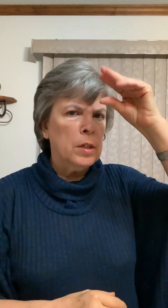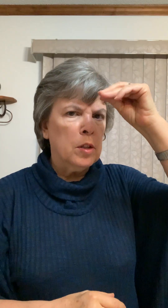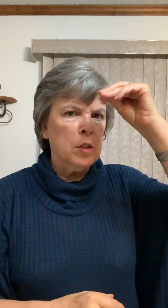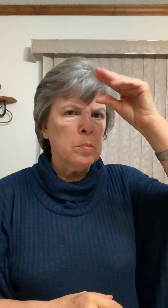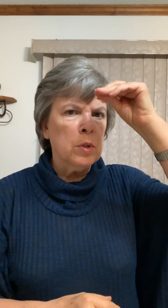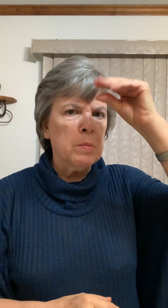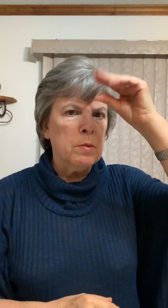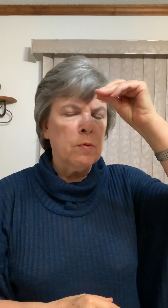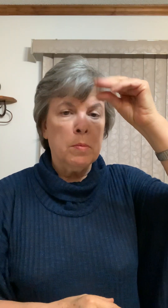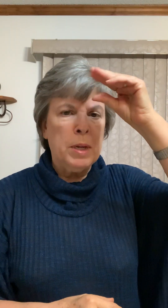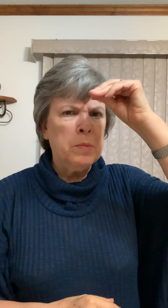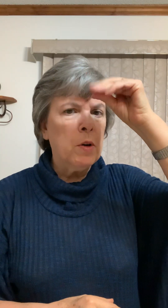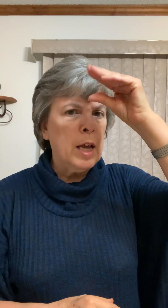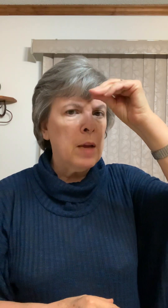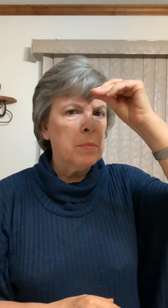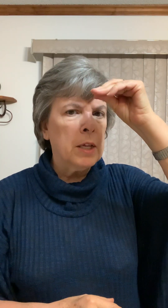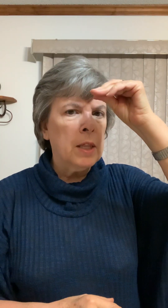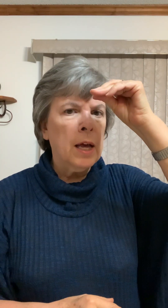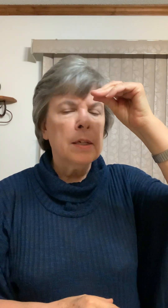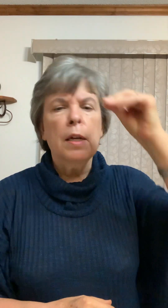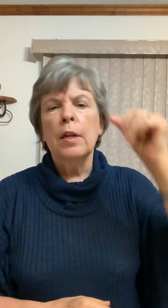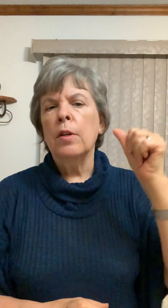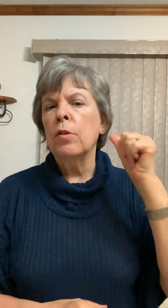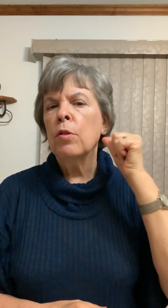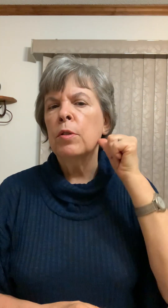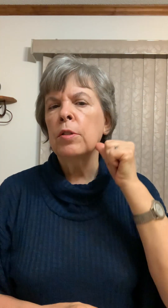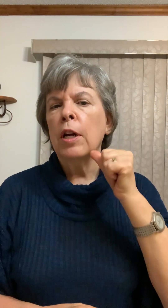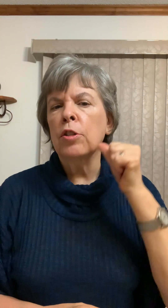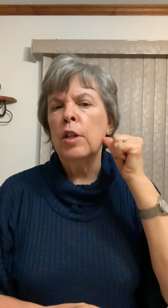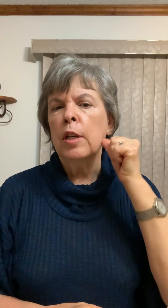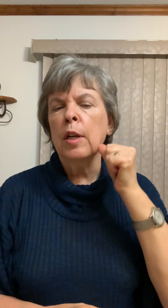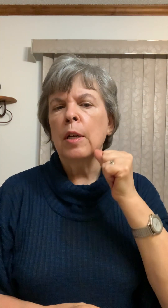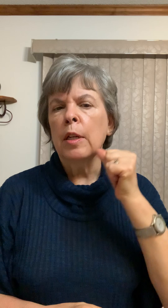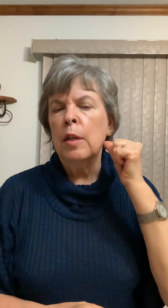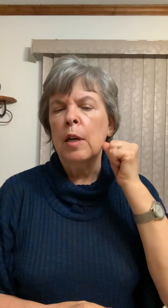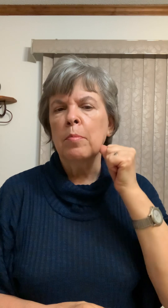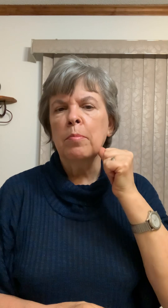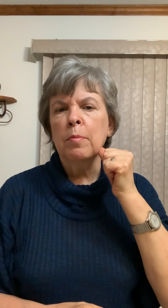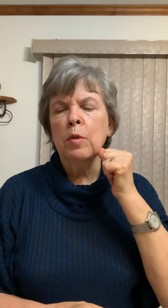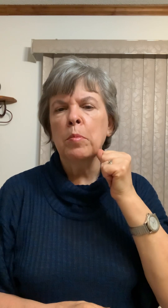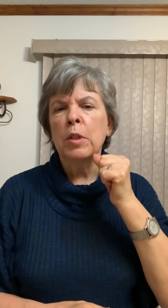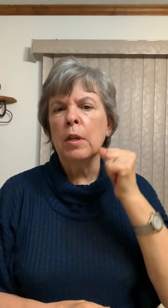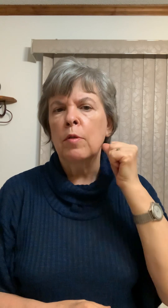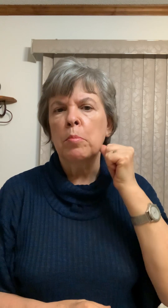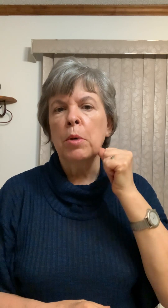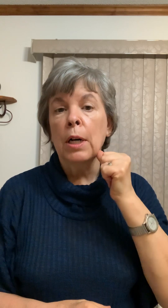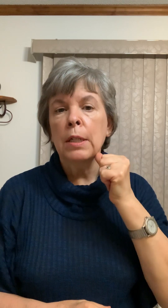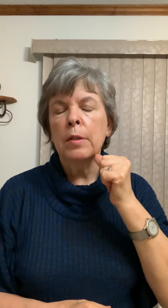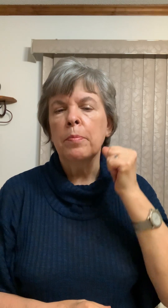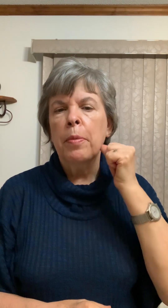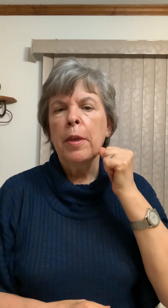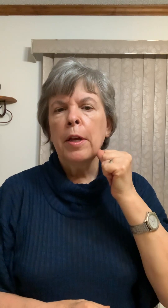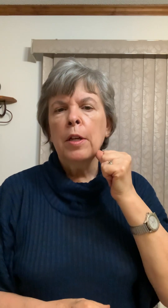the brim of a baseball cap like that, and girl is touching a ribbon of a bonnet.